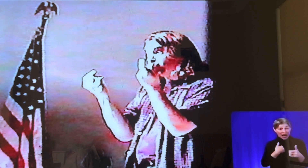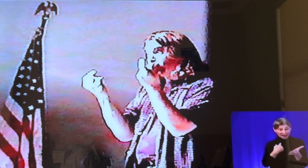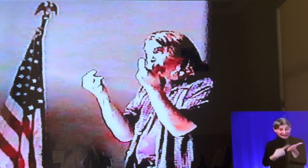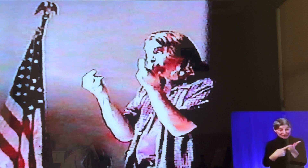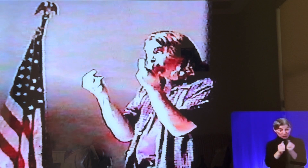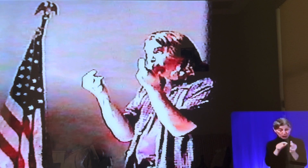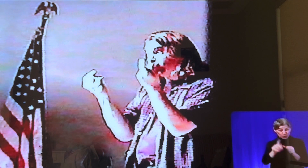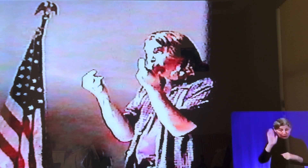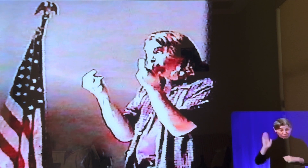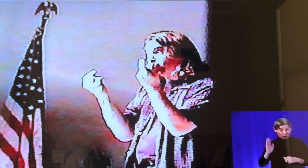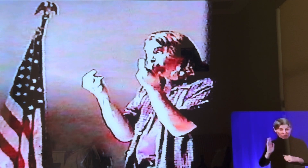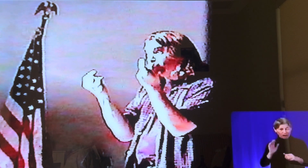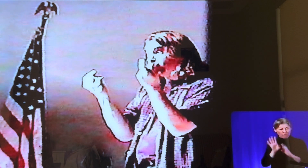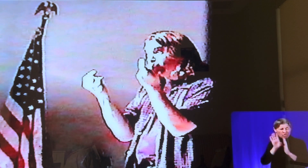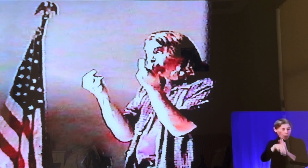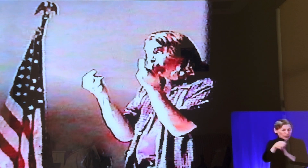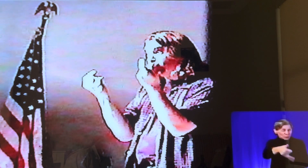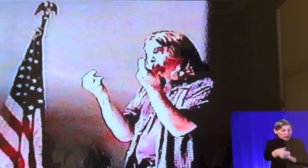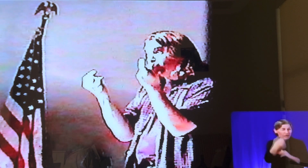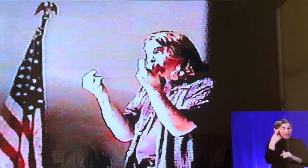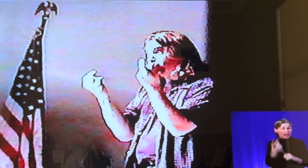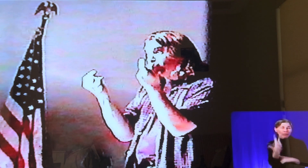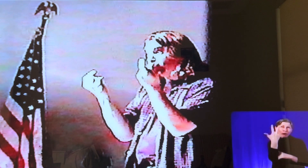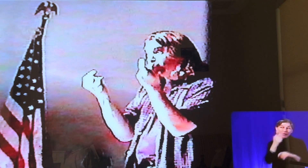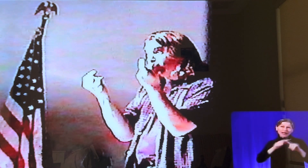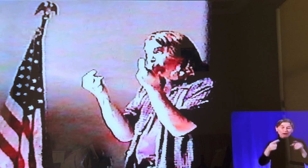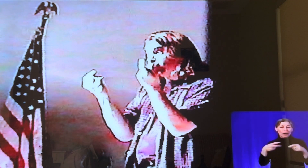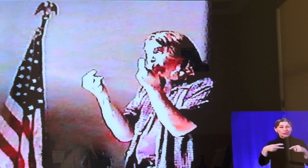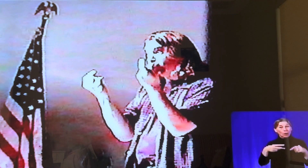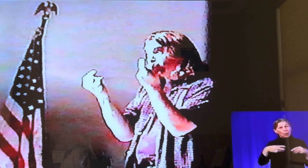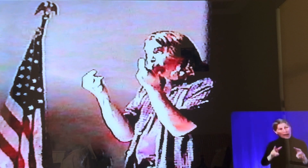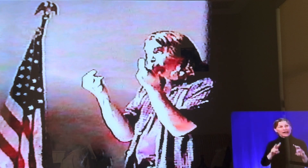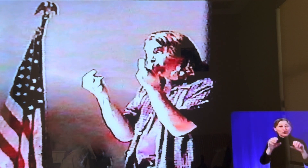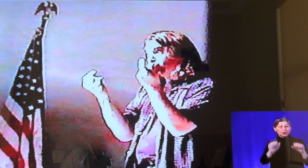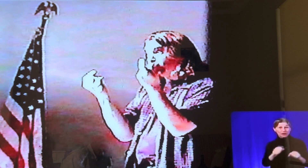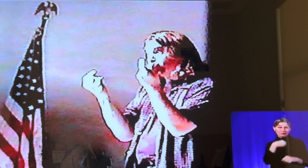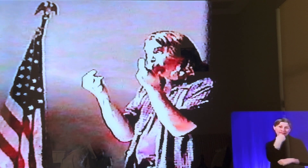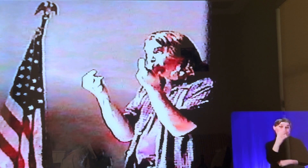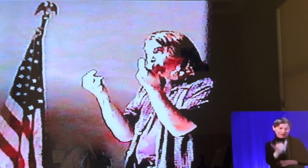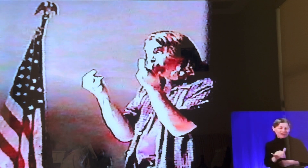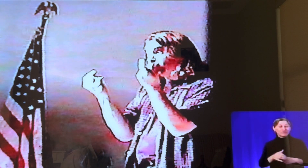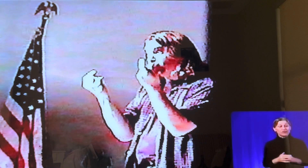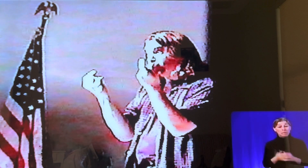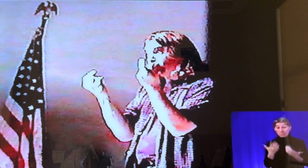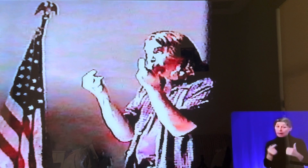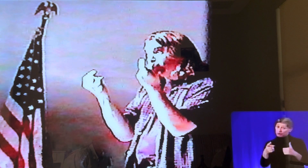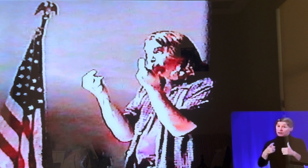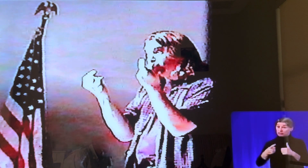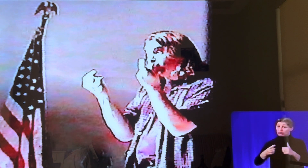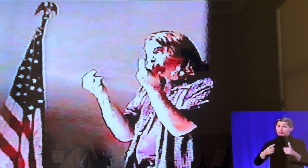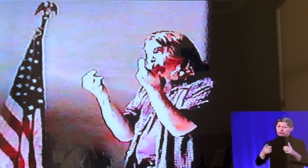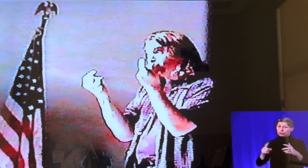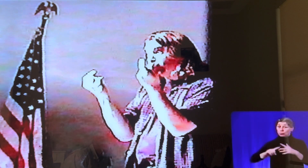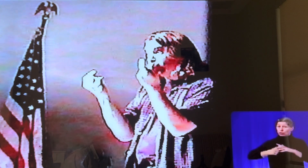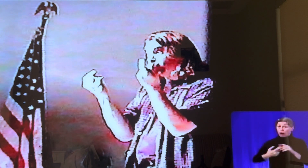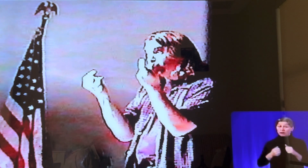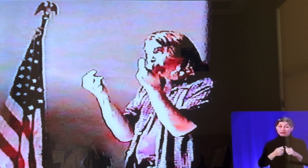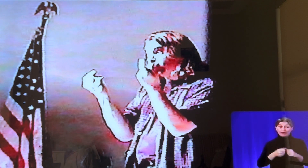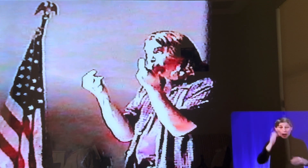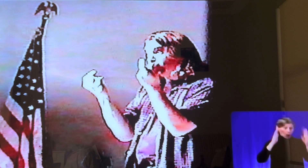forcing yourself to think of 3 different ways you'd be able to do this, maybe you'd start with that hello, hello, hello. It's not a bad thing. It